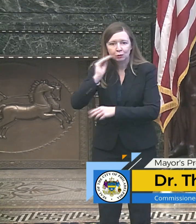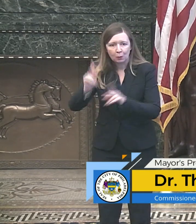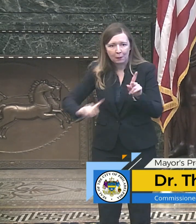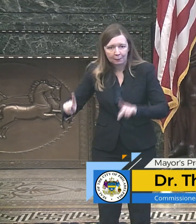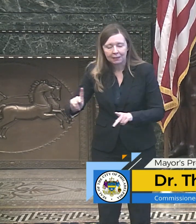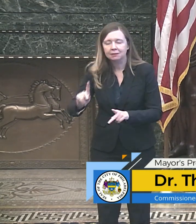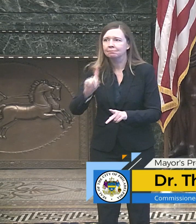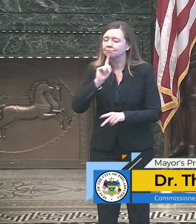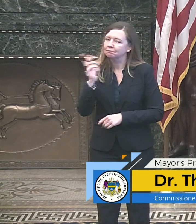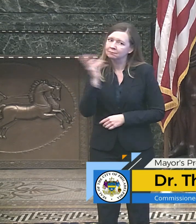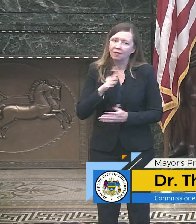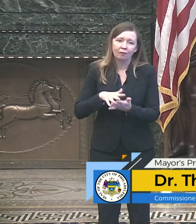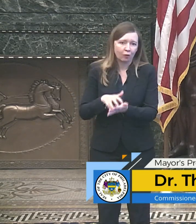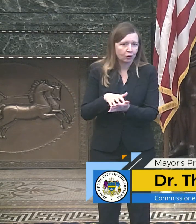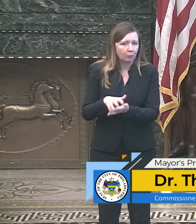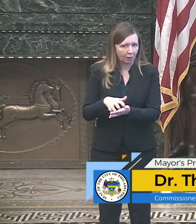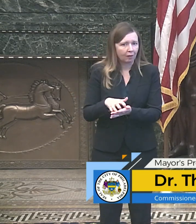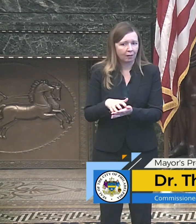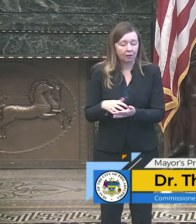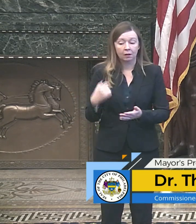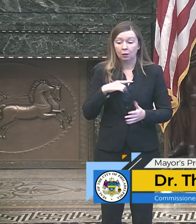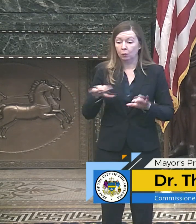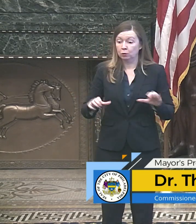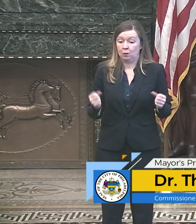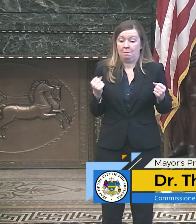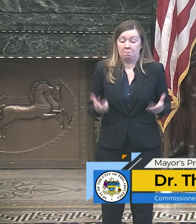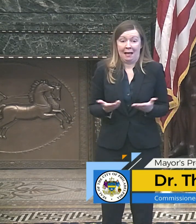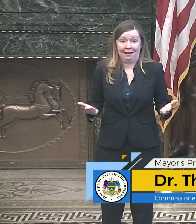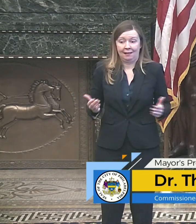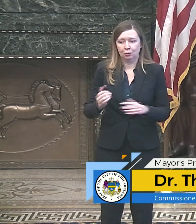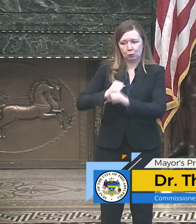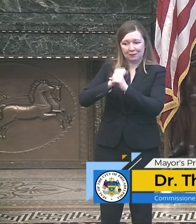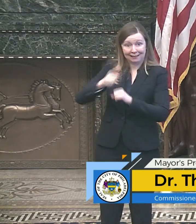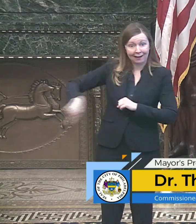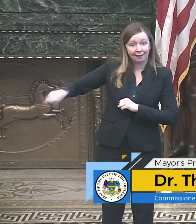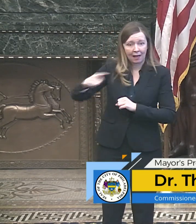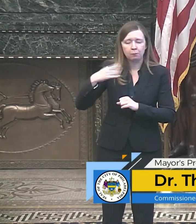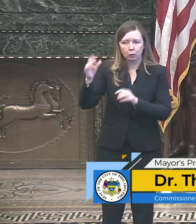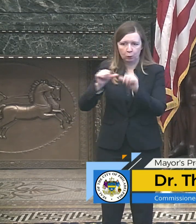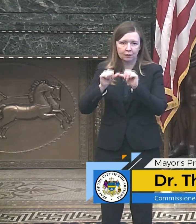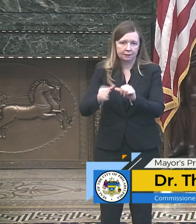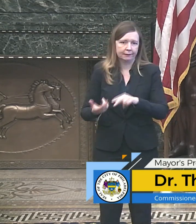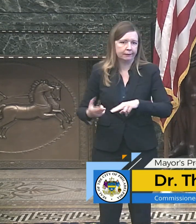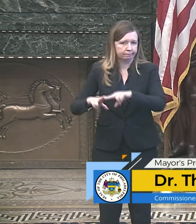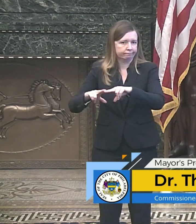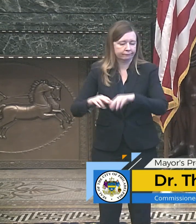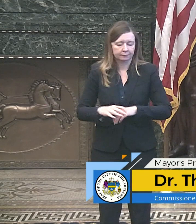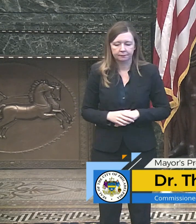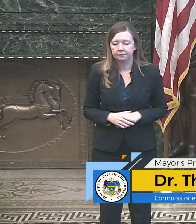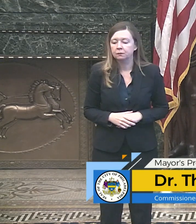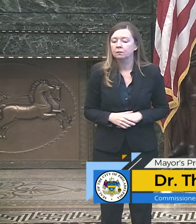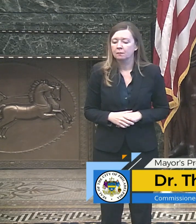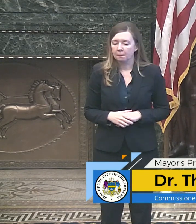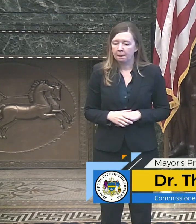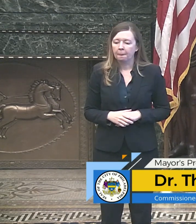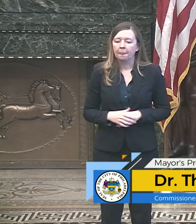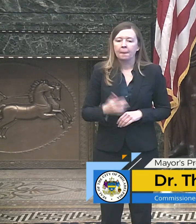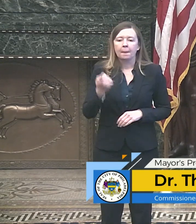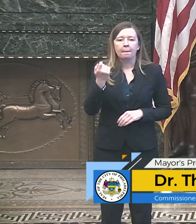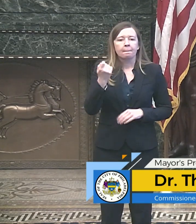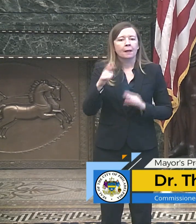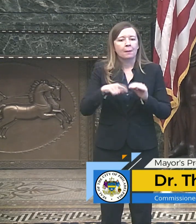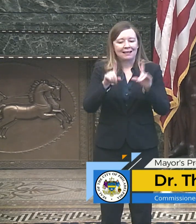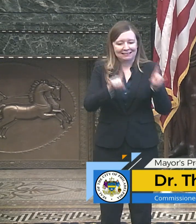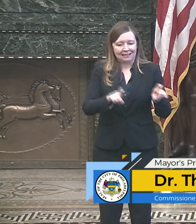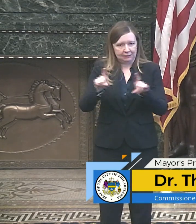is particularly vulnerable. We're taking a number of steps to protect that nursing home population. We're going to continue to do that. A little bit about testing.